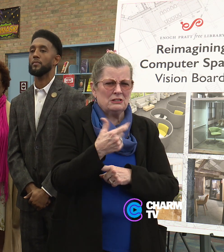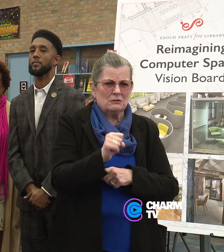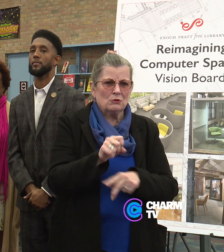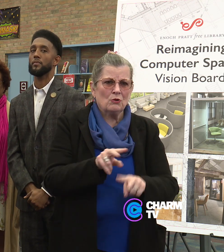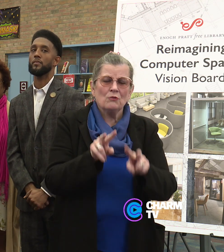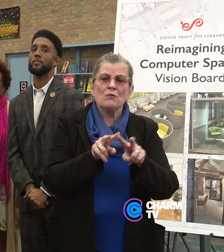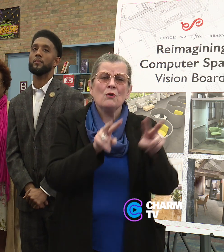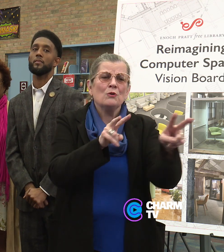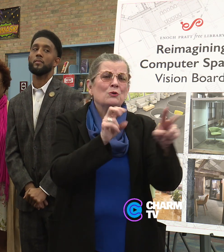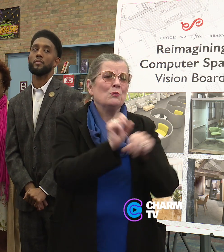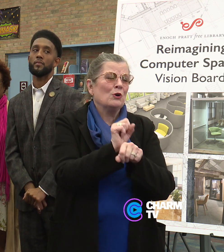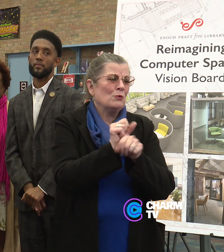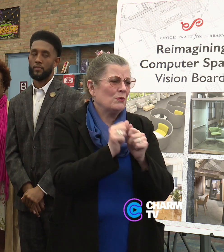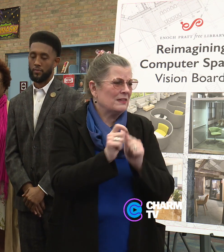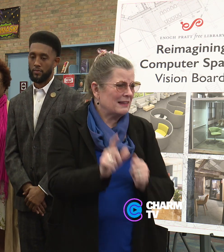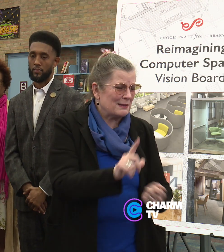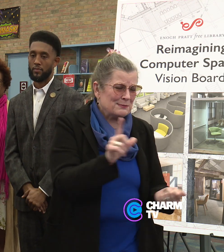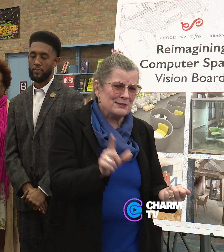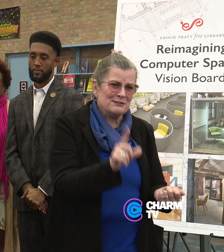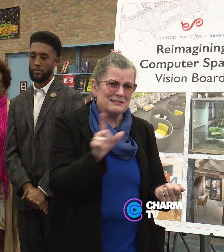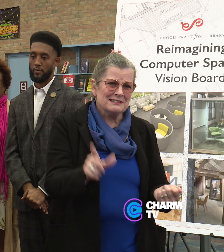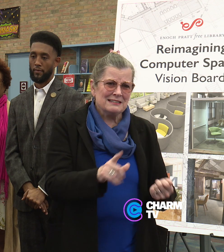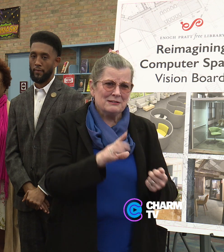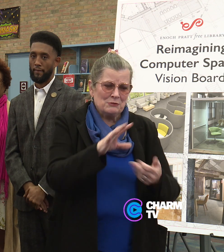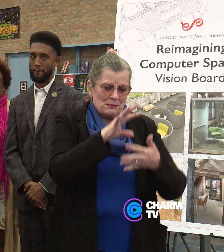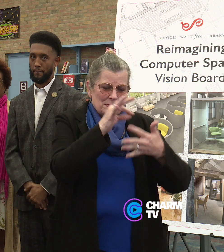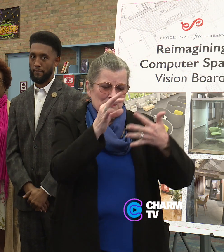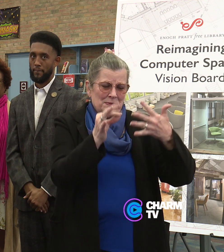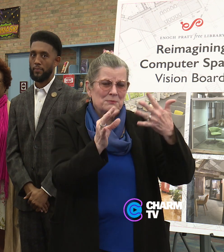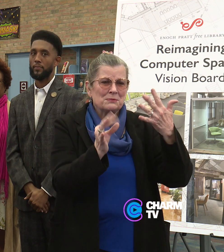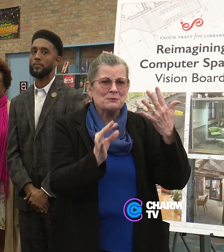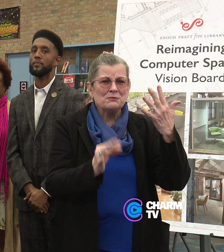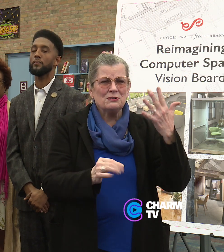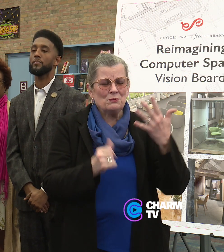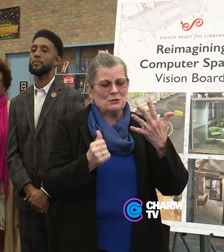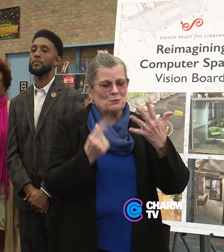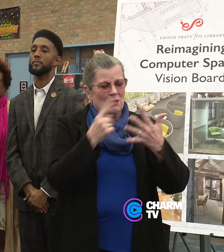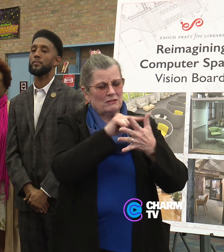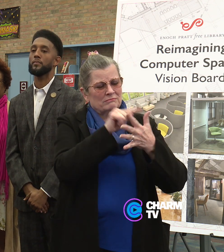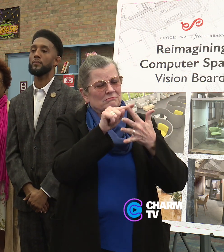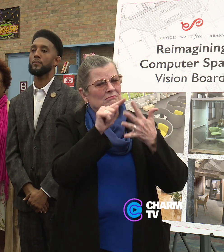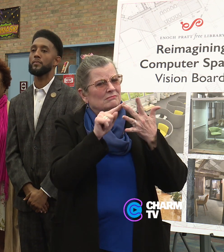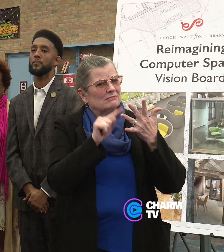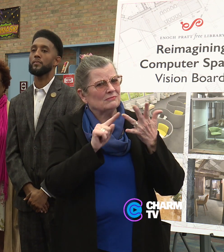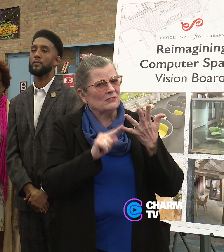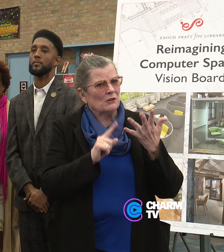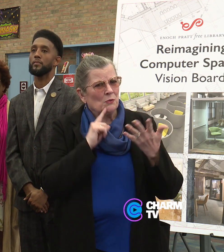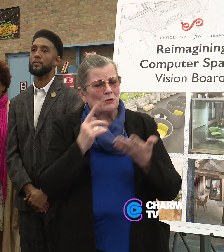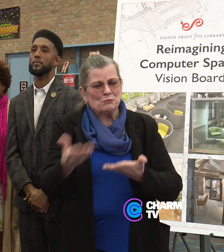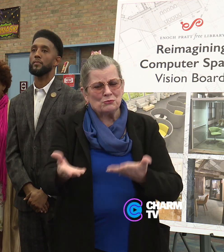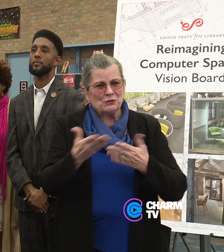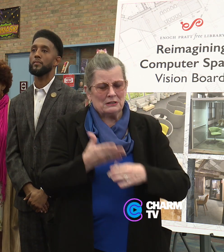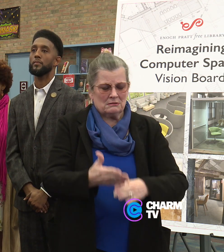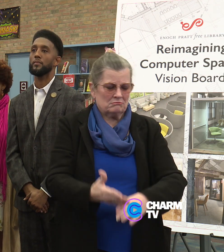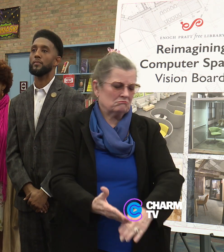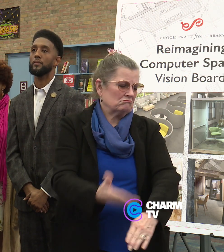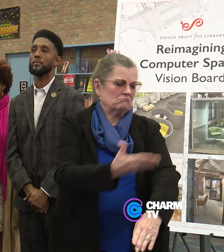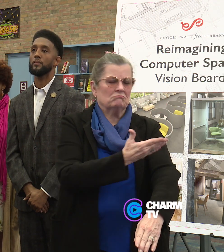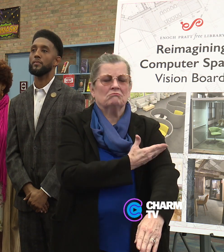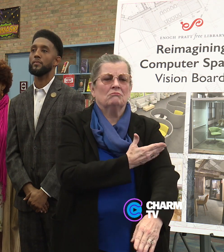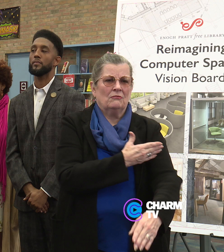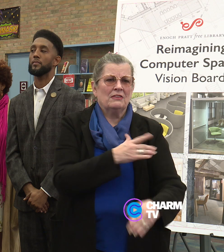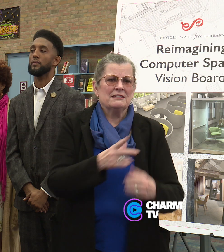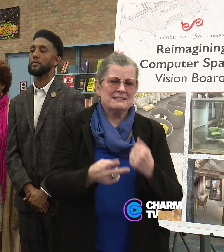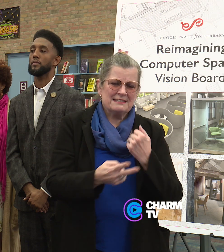with Pratt Library to complete the selection process in the weeks ahead, and project is expected to bring significant energy savings and